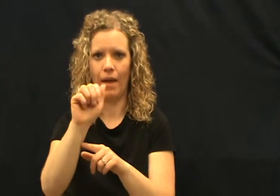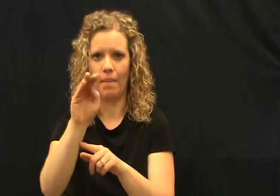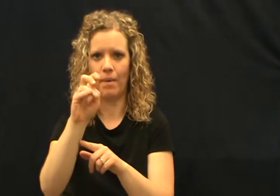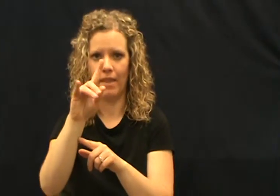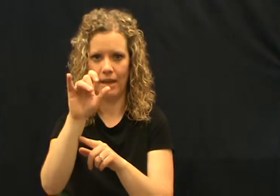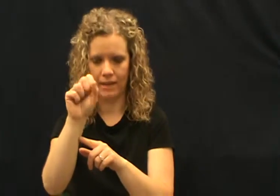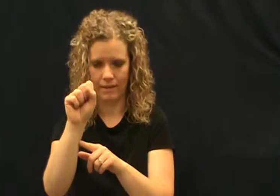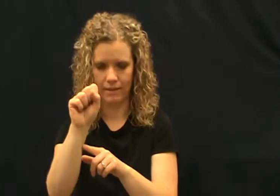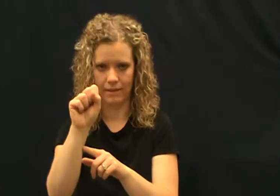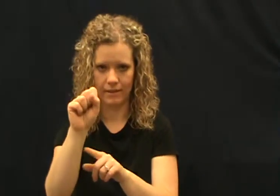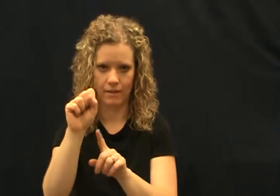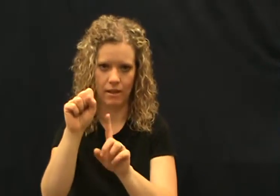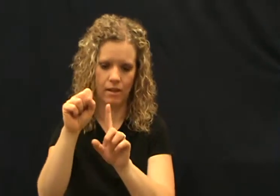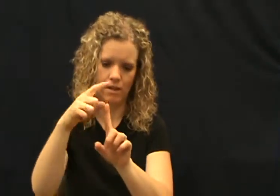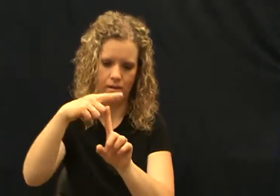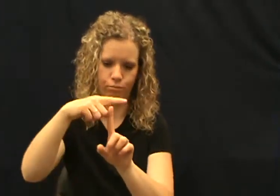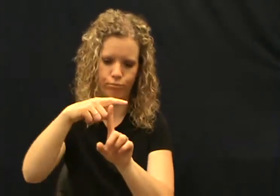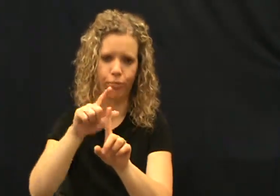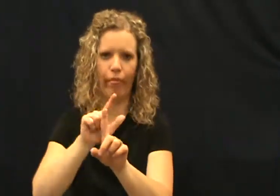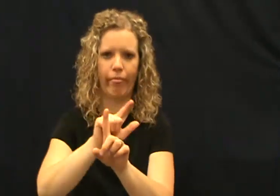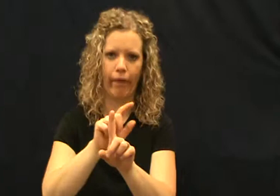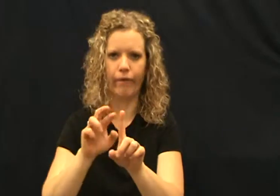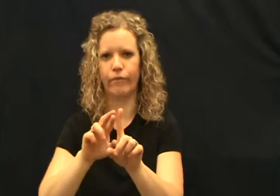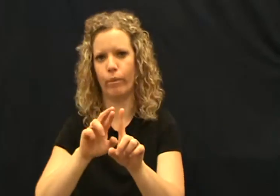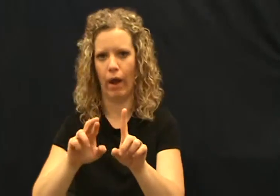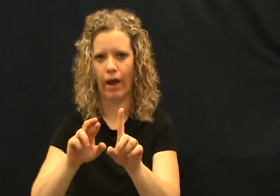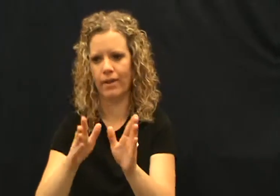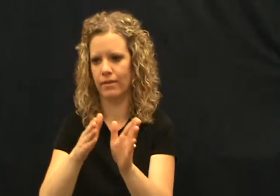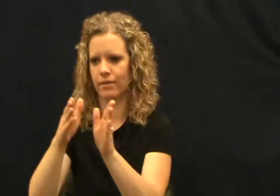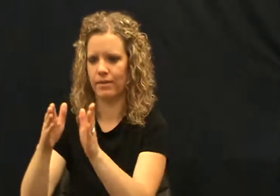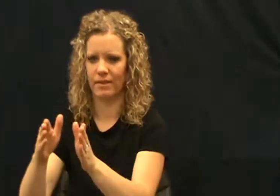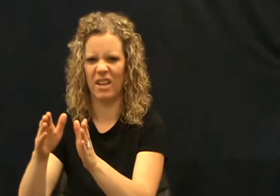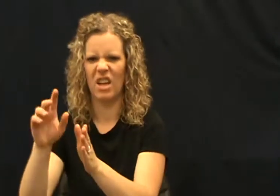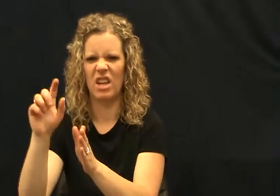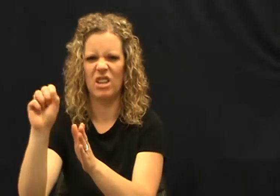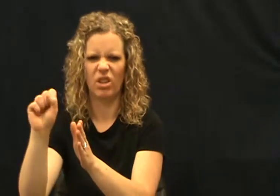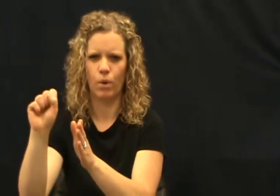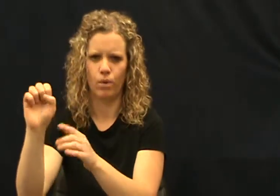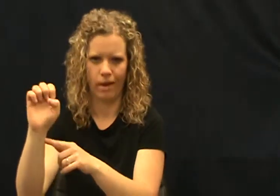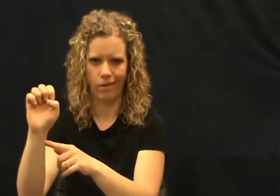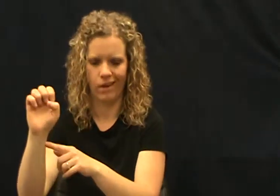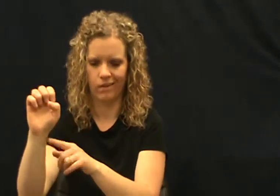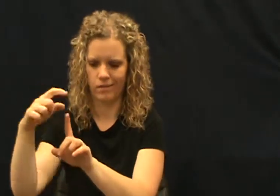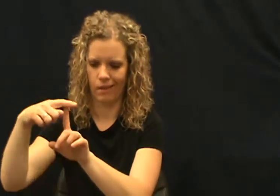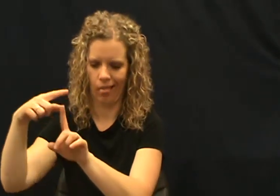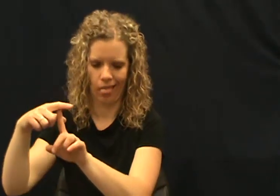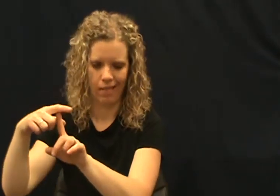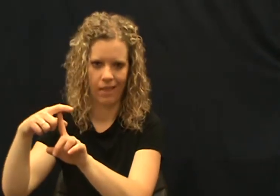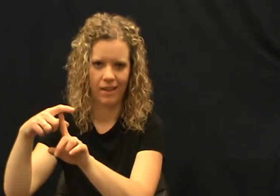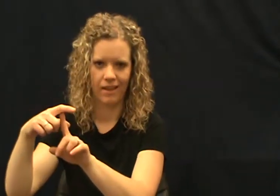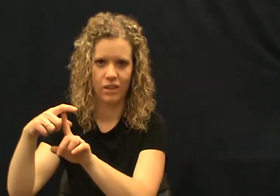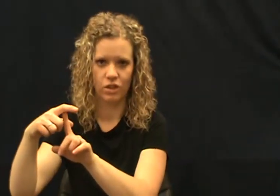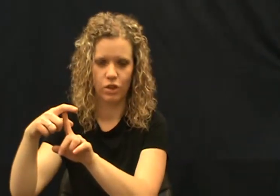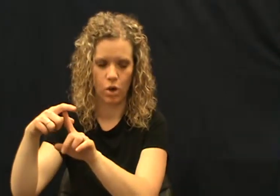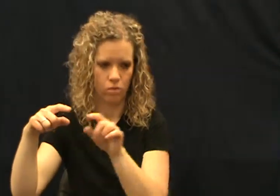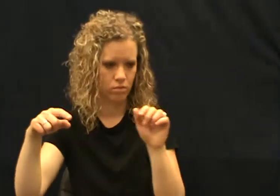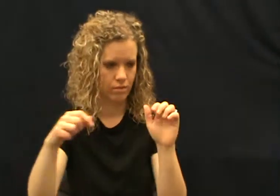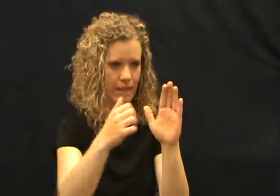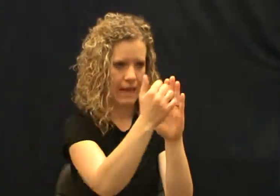and stockholders' equity, the left side and a right side. Now every account within these bigger classifications, assets, liabilities,